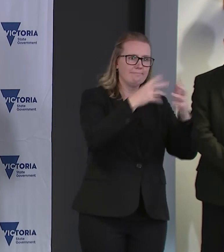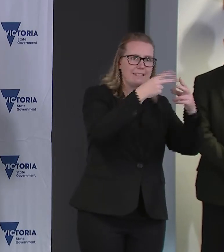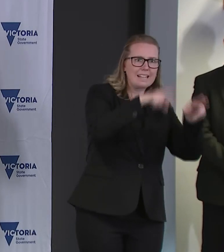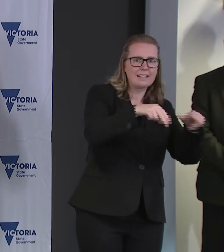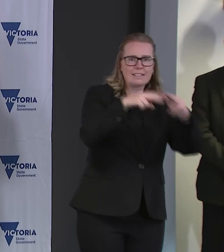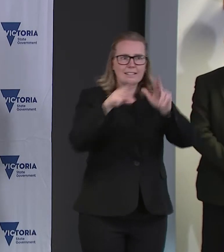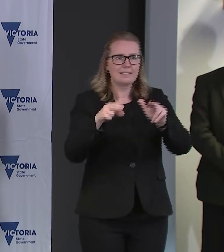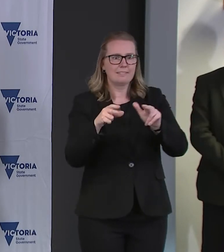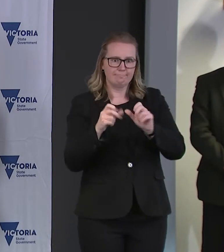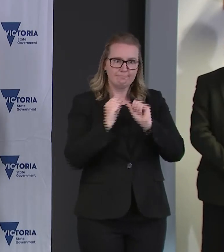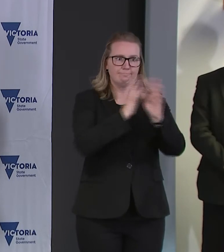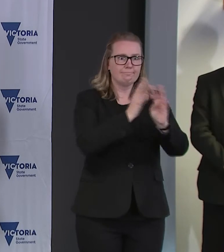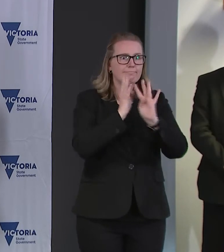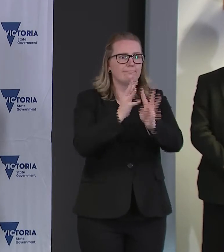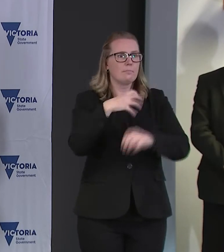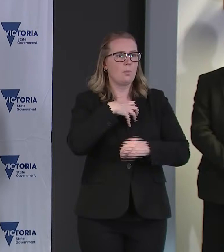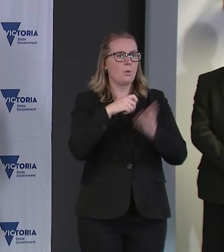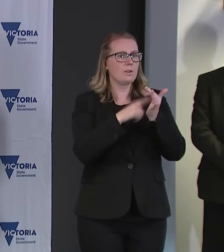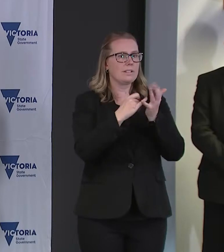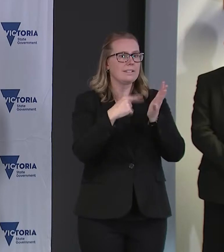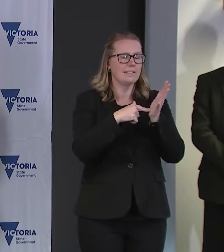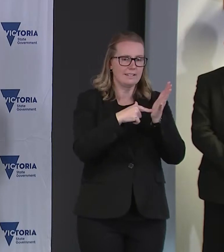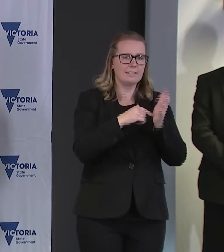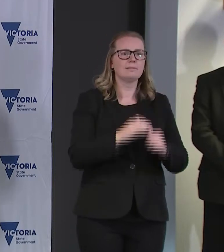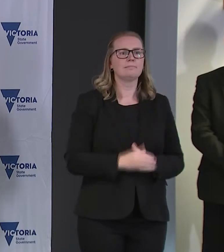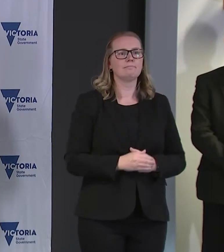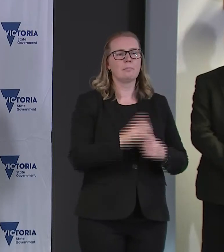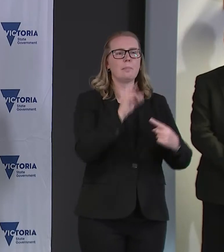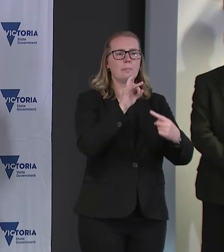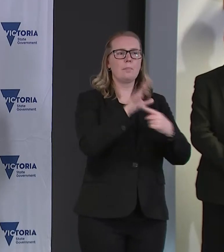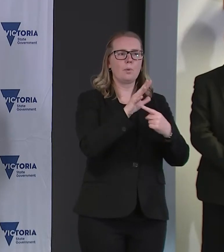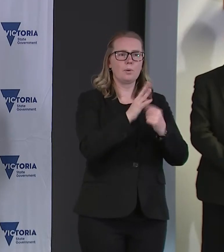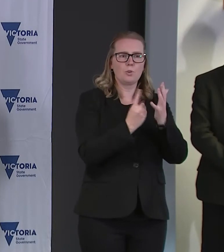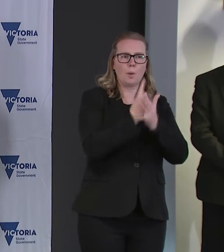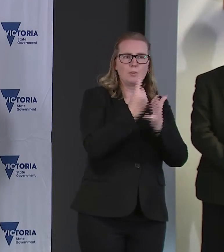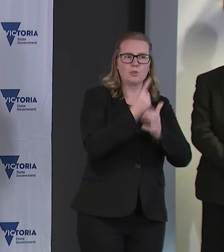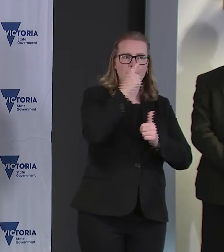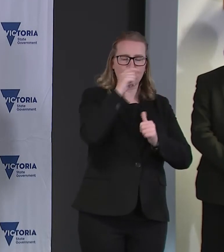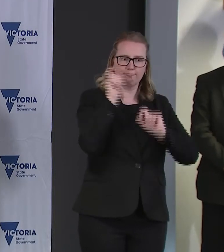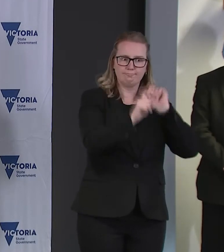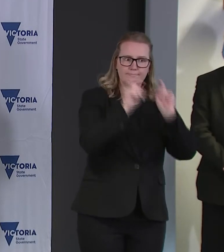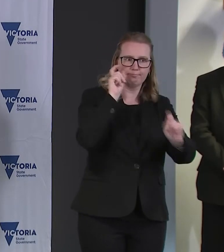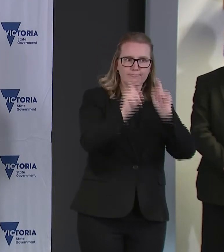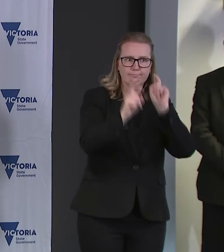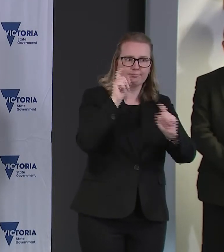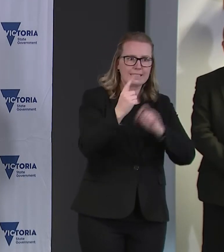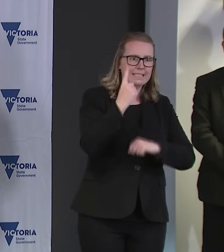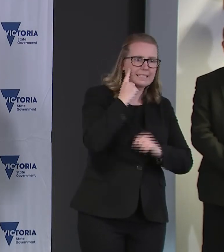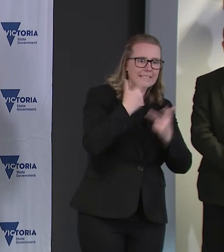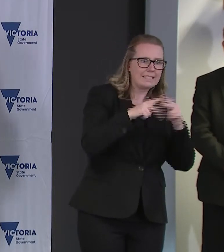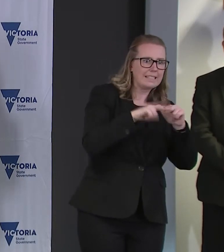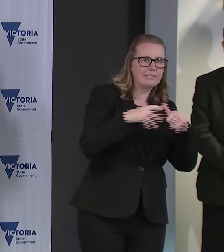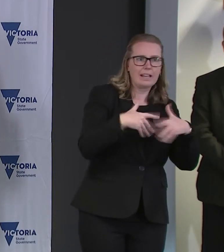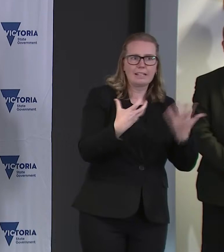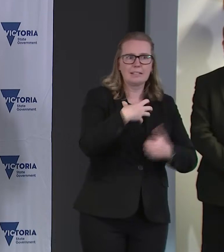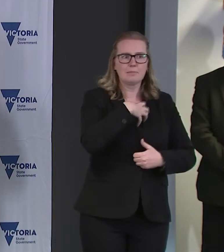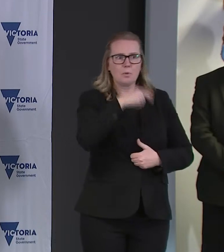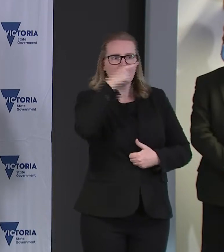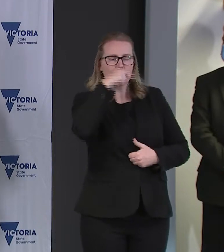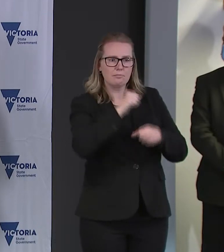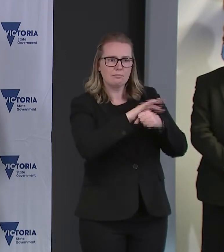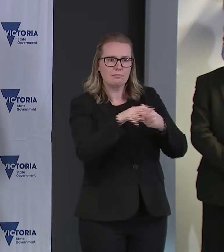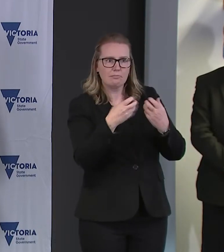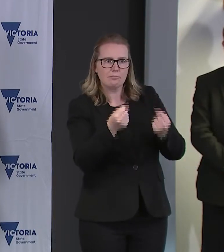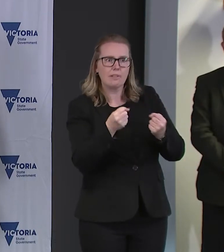those locations. It's a really important opportunity for us to identify anybody else who might be symptomatic in those areas, and just